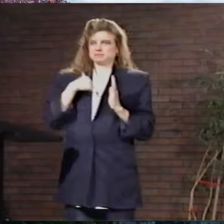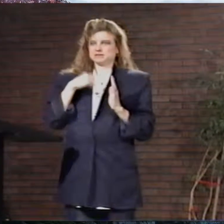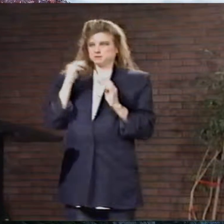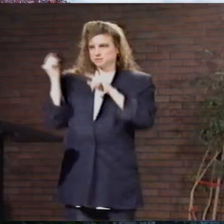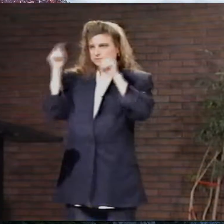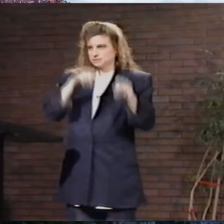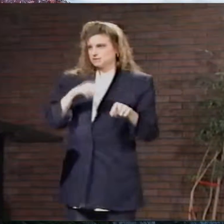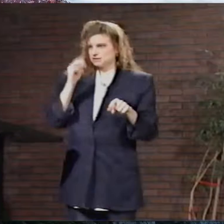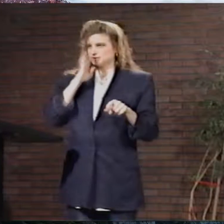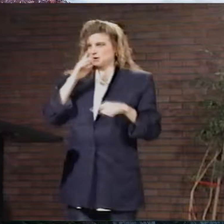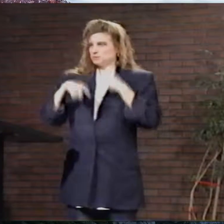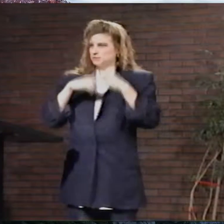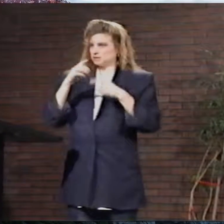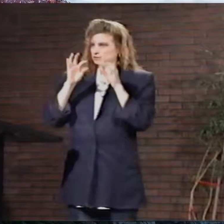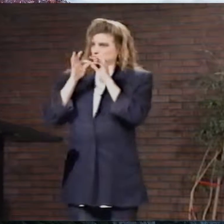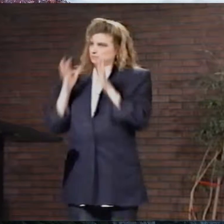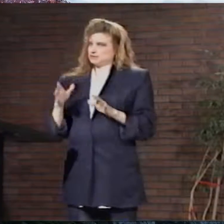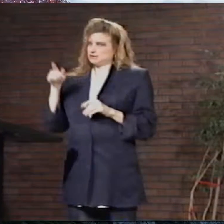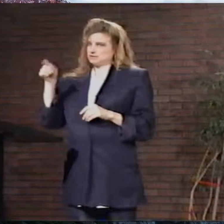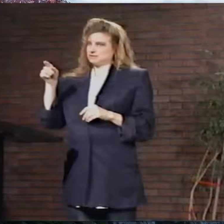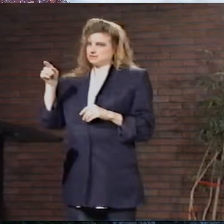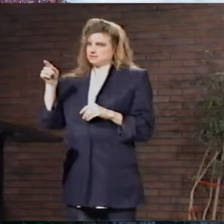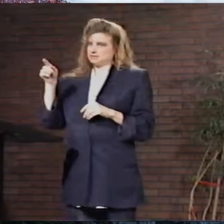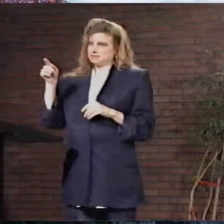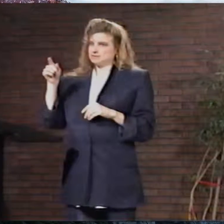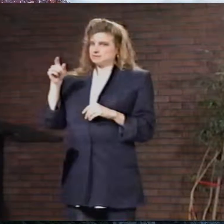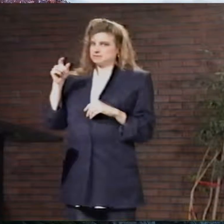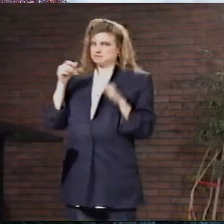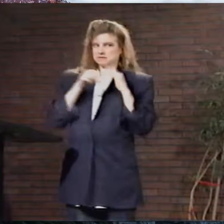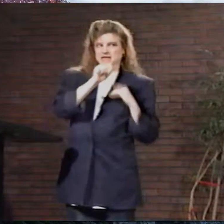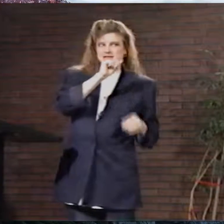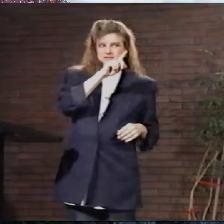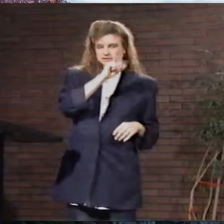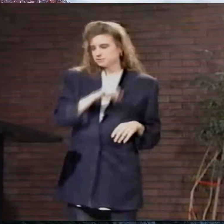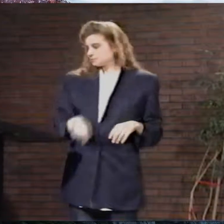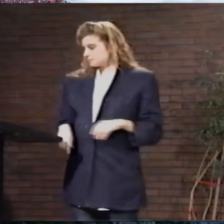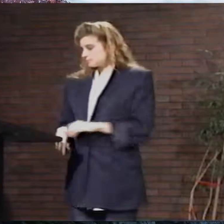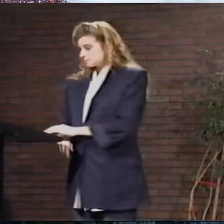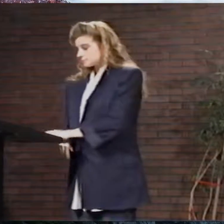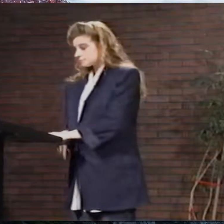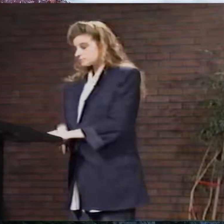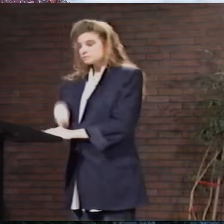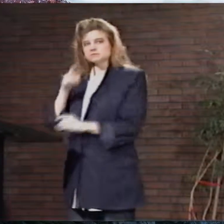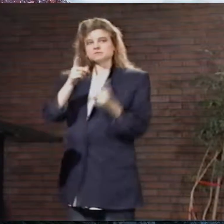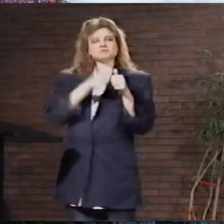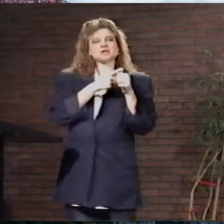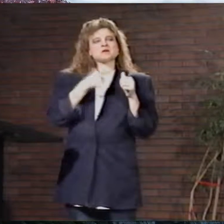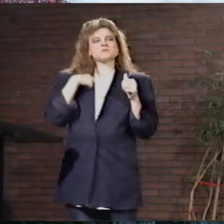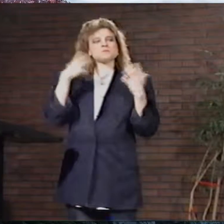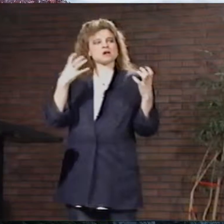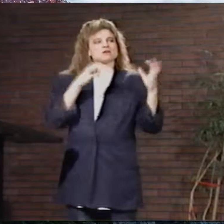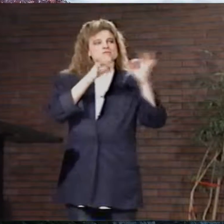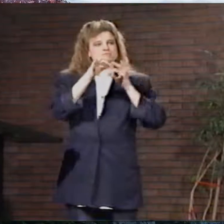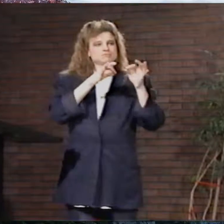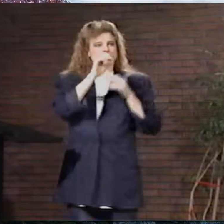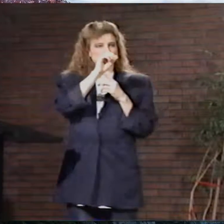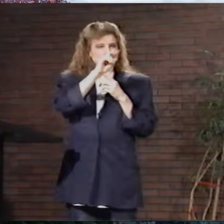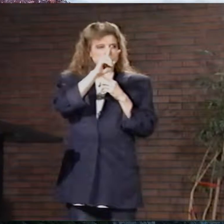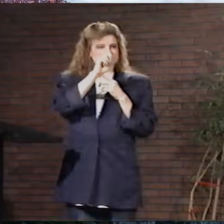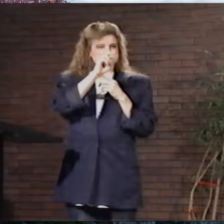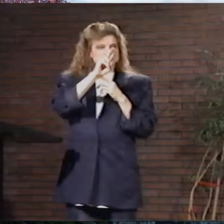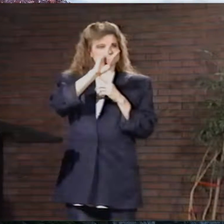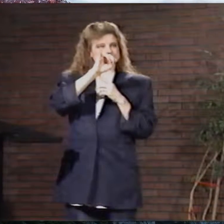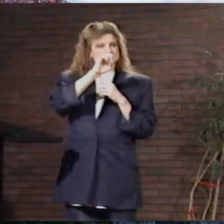And I chose interpreters as the topic today because you all wanted to come here and learn about interpreters and how they can relate to the ADA.